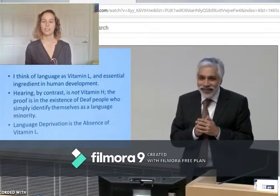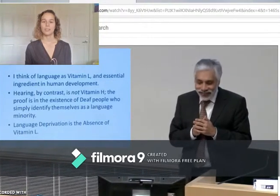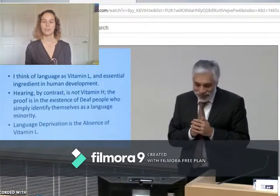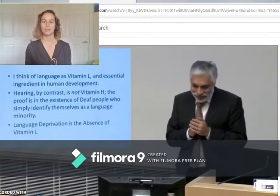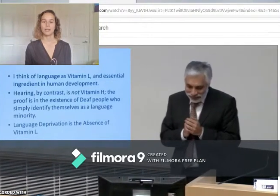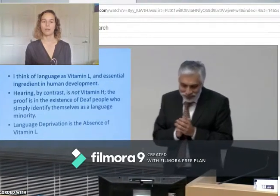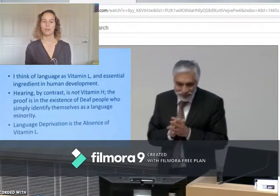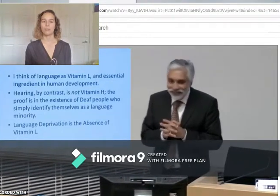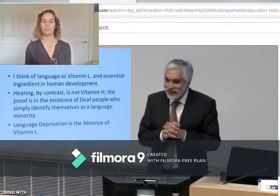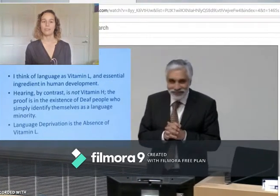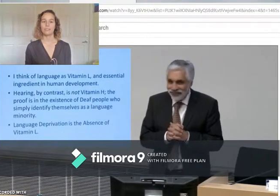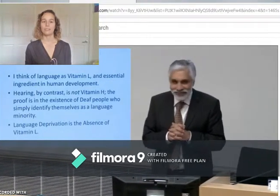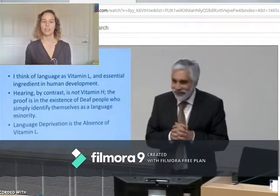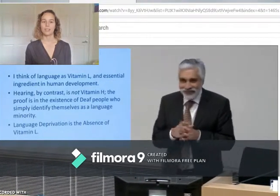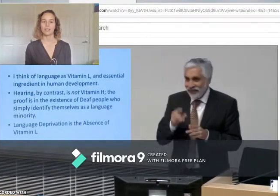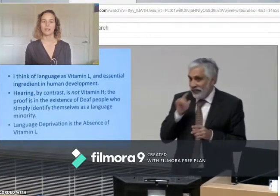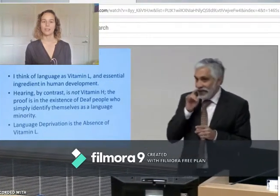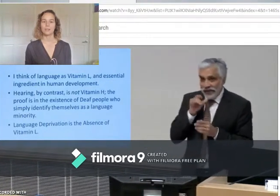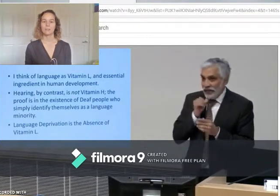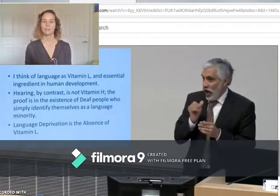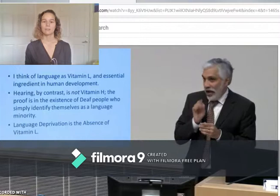if they didn't talk to them at all. And what we found was that